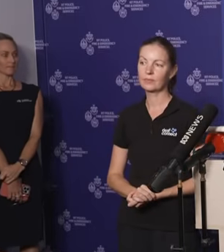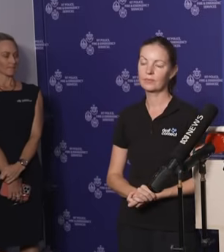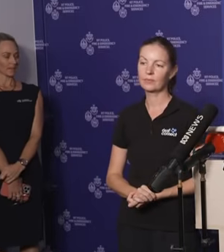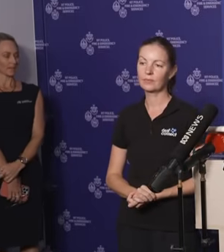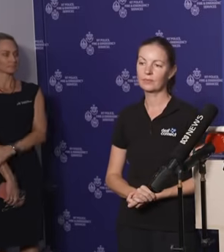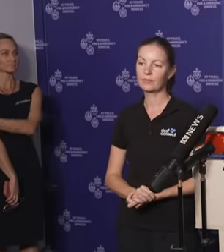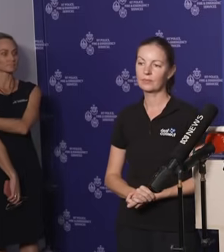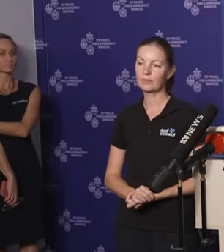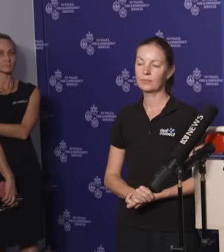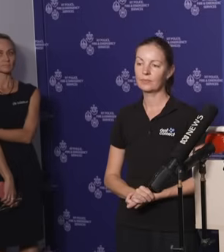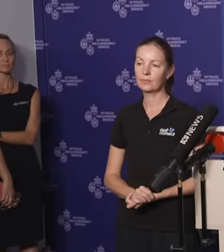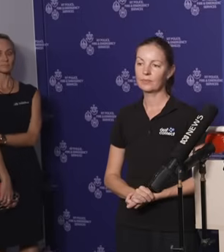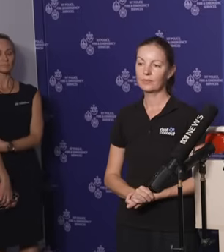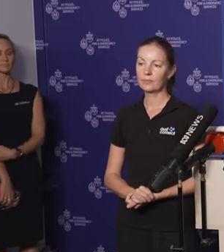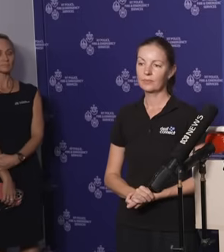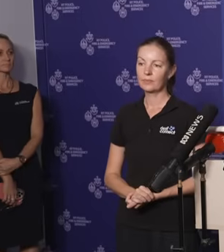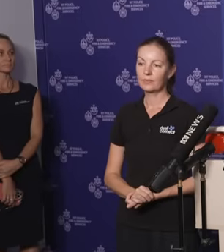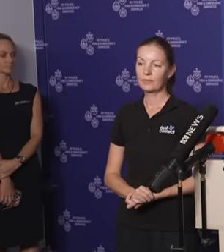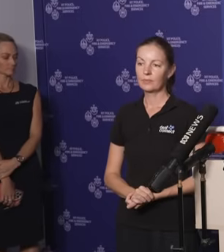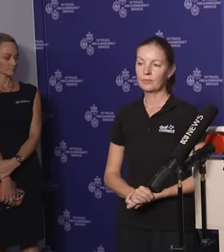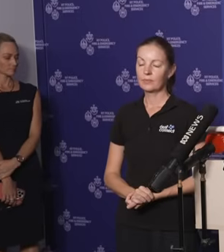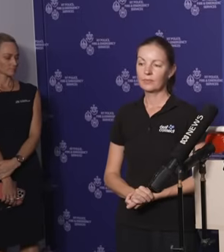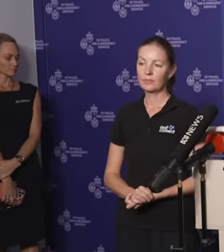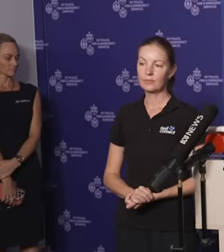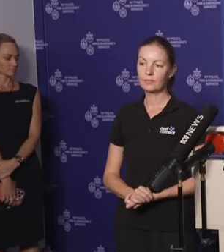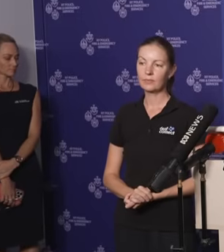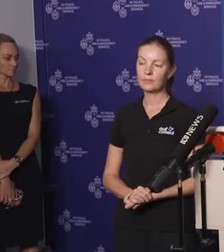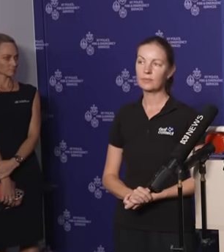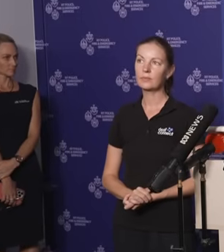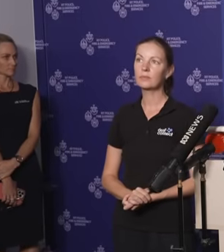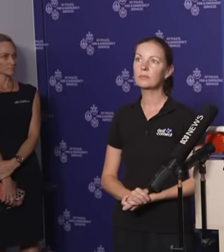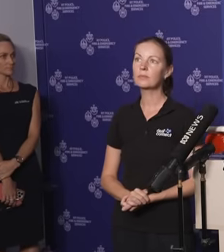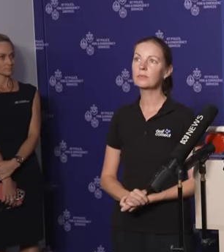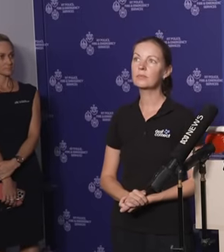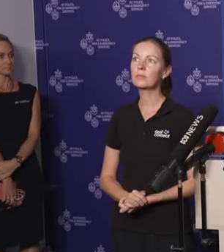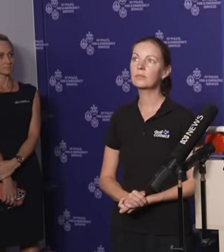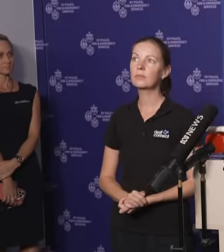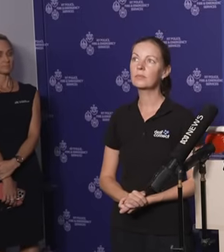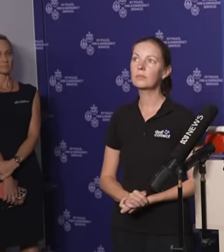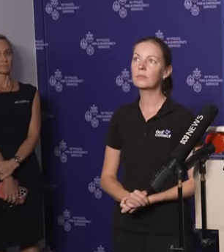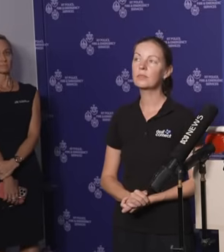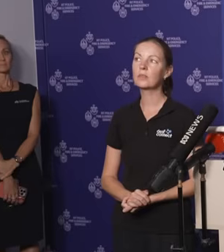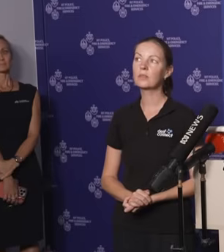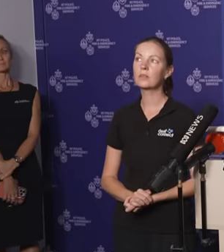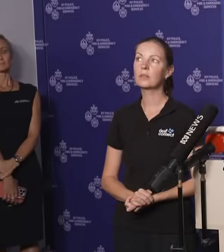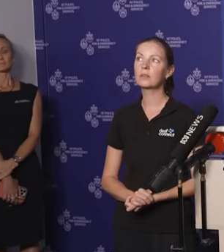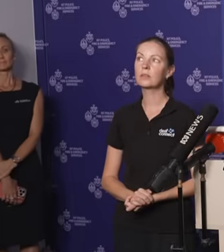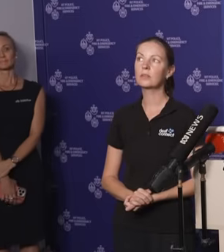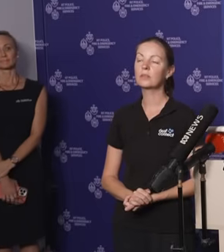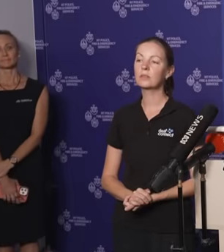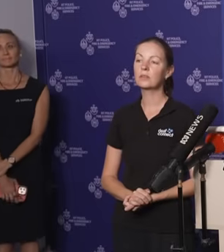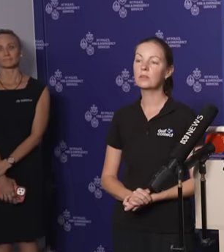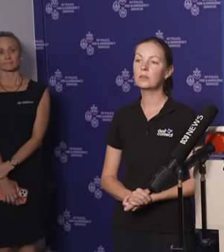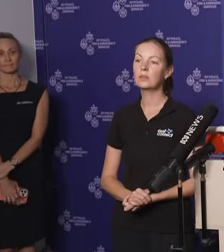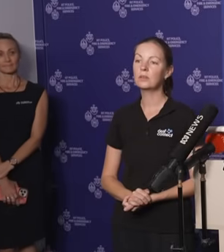Yeta, we makarum for Arab in flood happening. Have more out. None of it. We